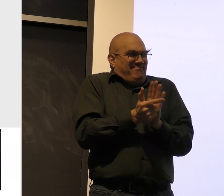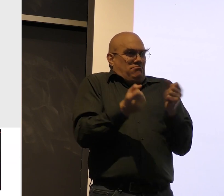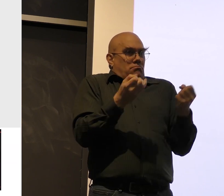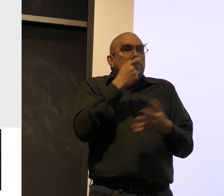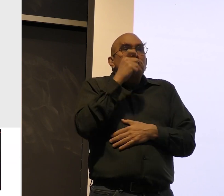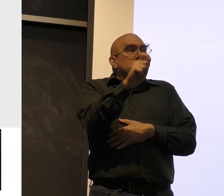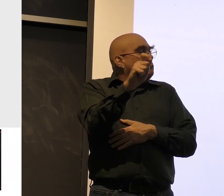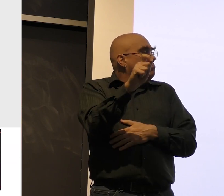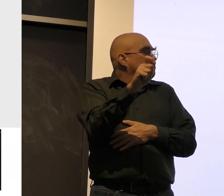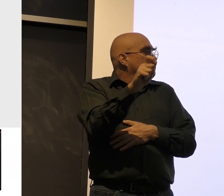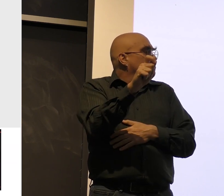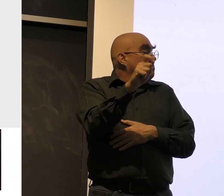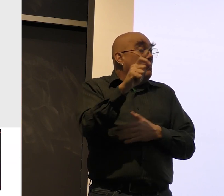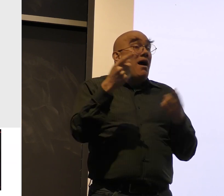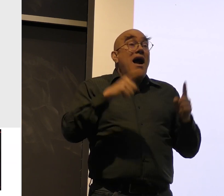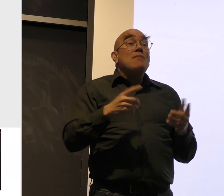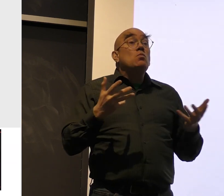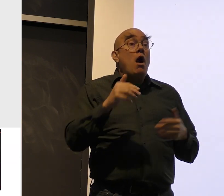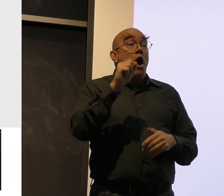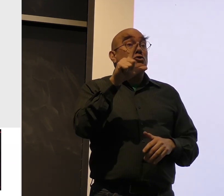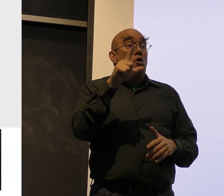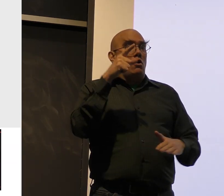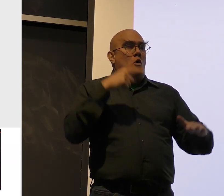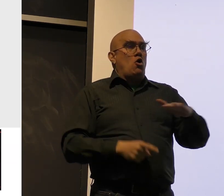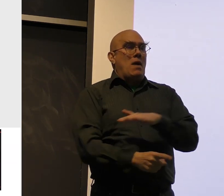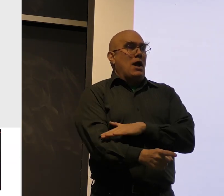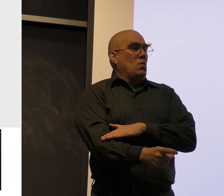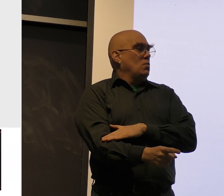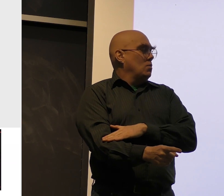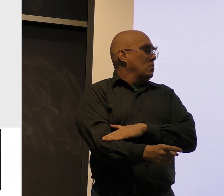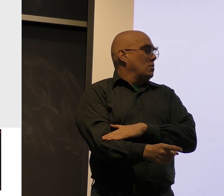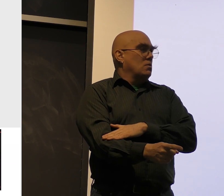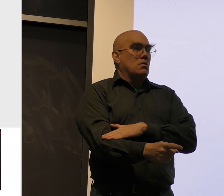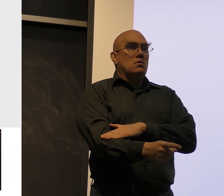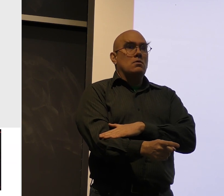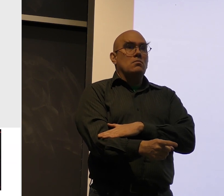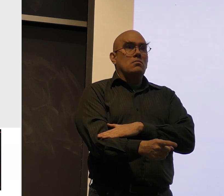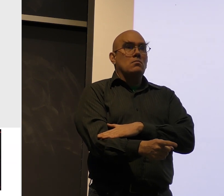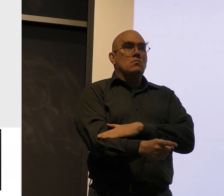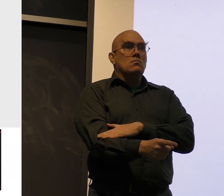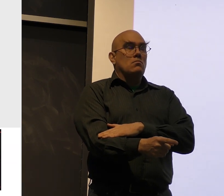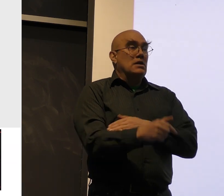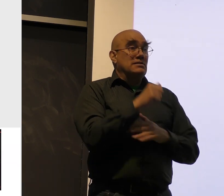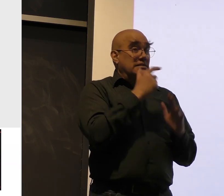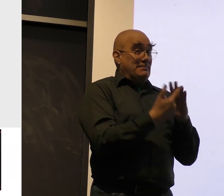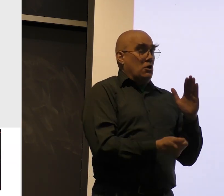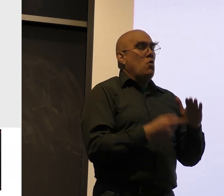the school was located. We were forbidden without exemption. And so ASL at that point went underground. It